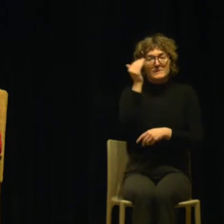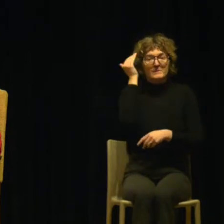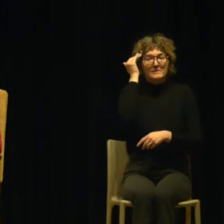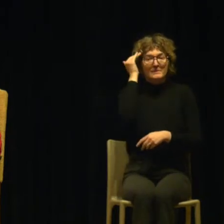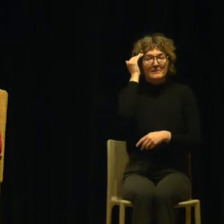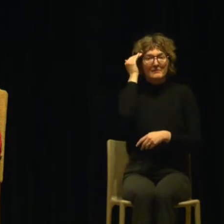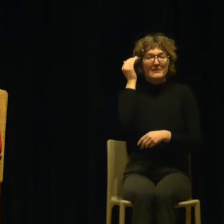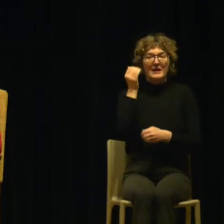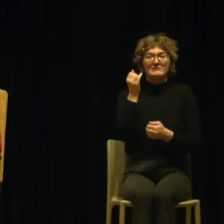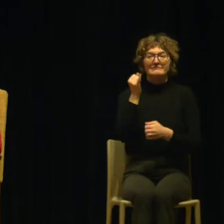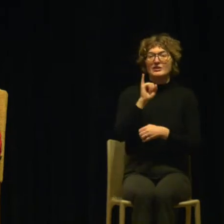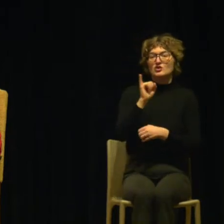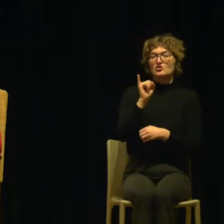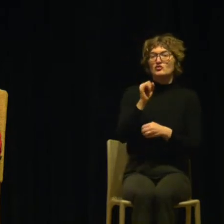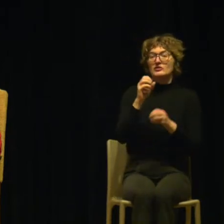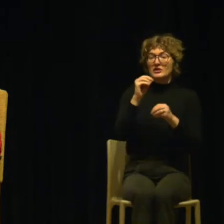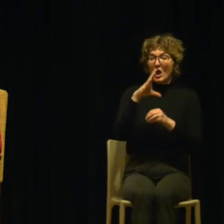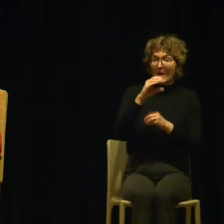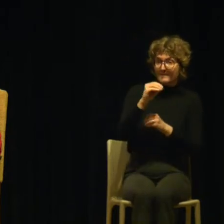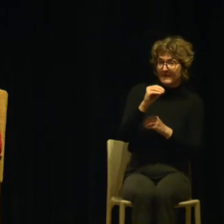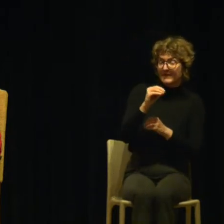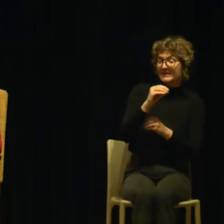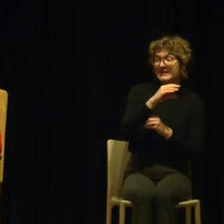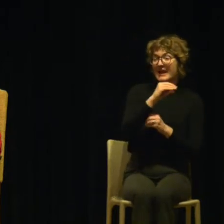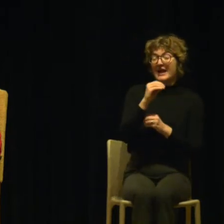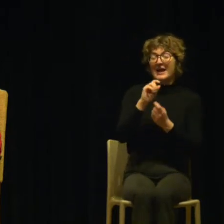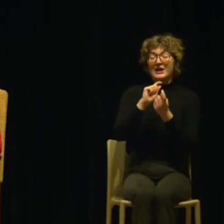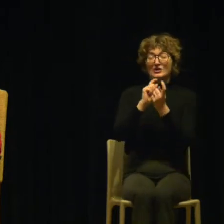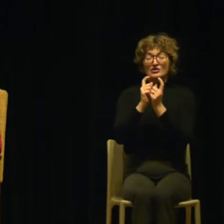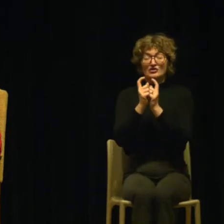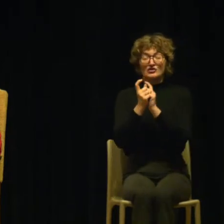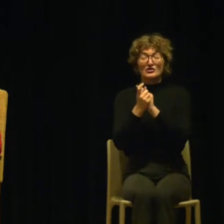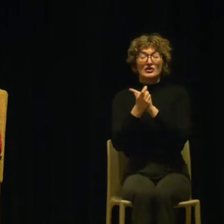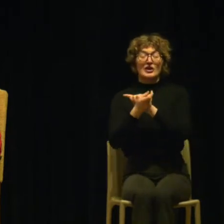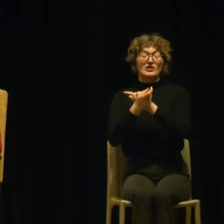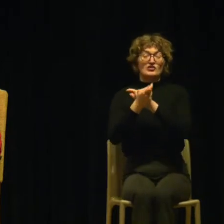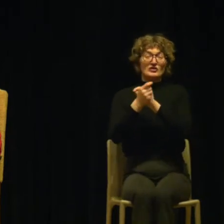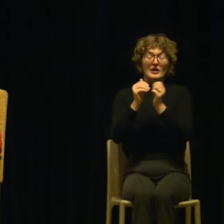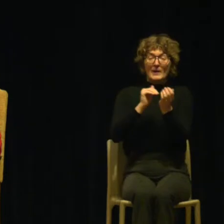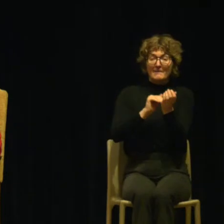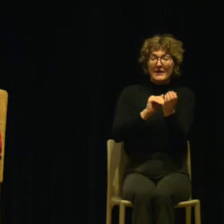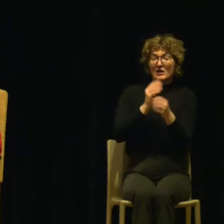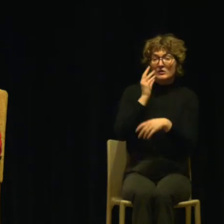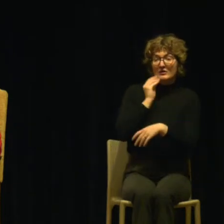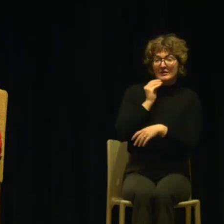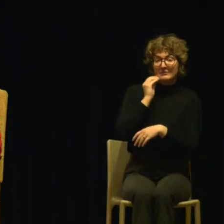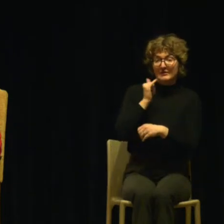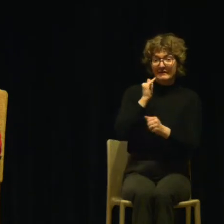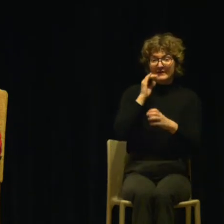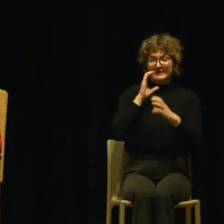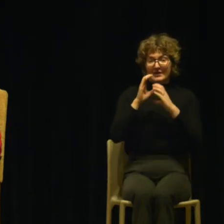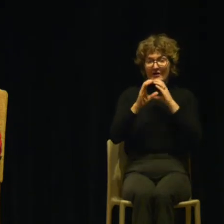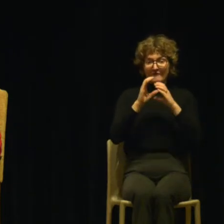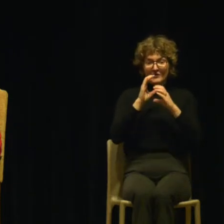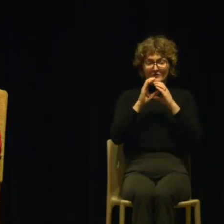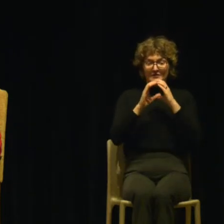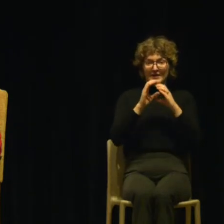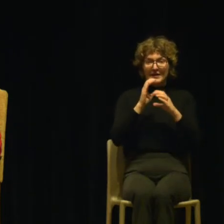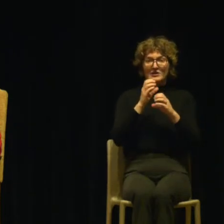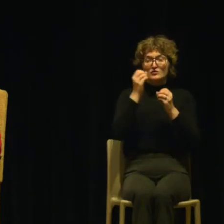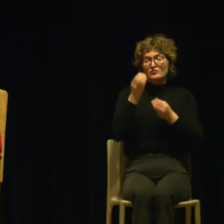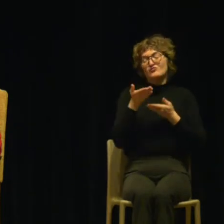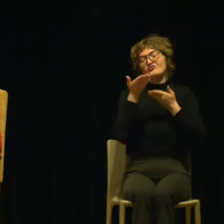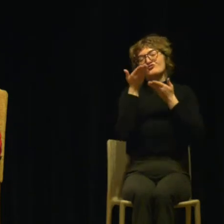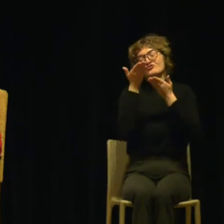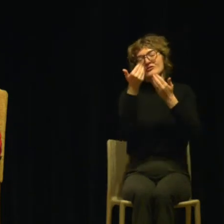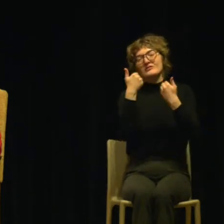of insurance companies in changing what healthcare is like. These conversations that we're suggesting we